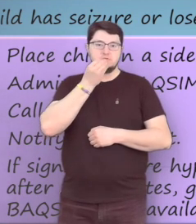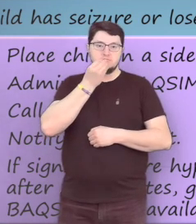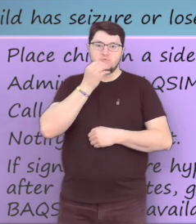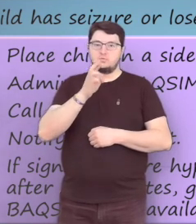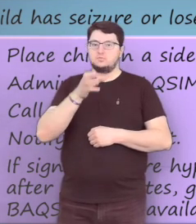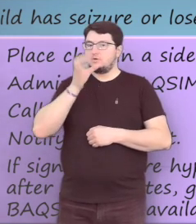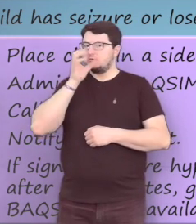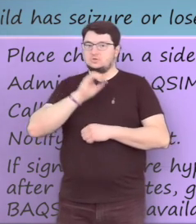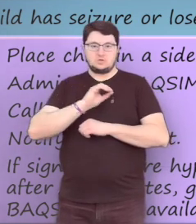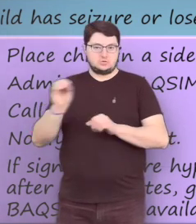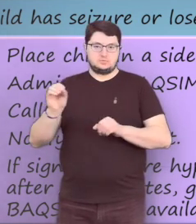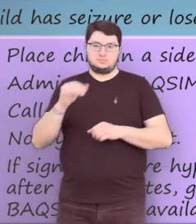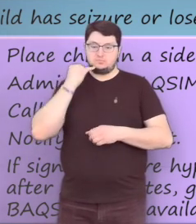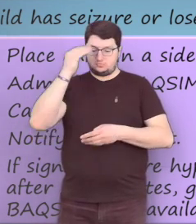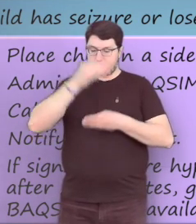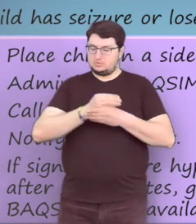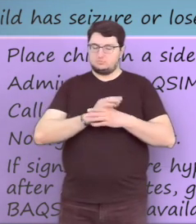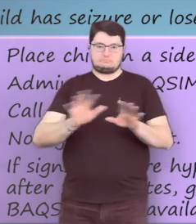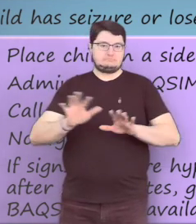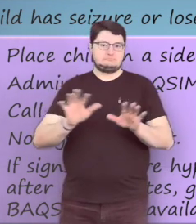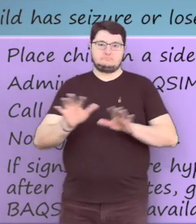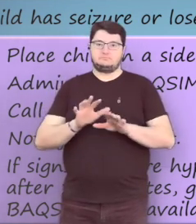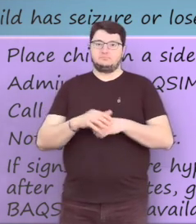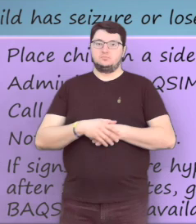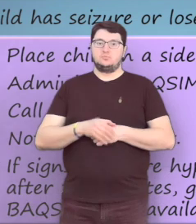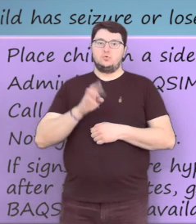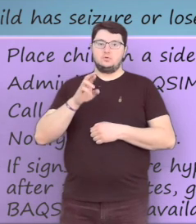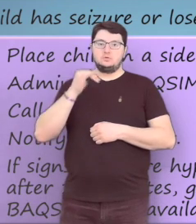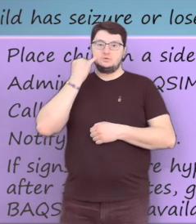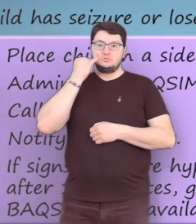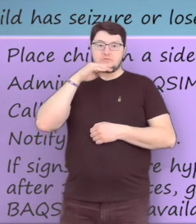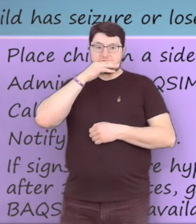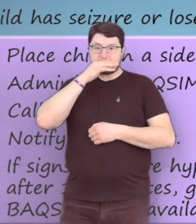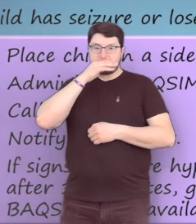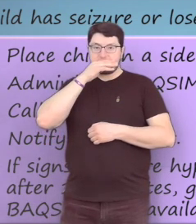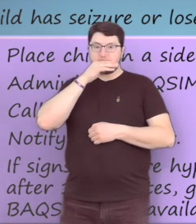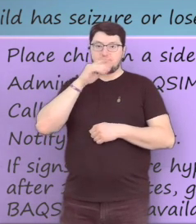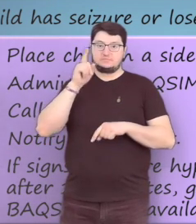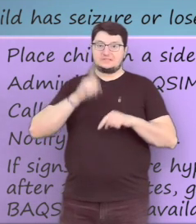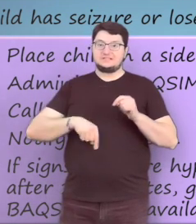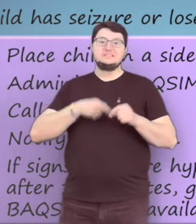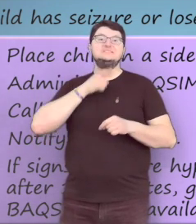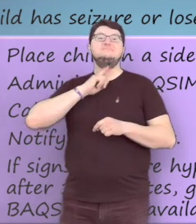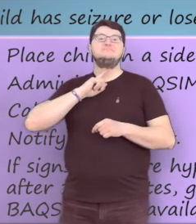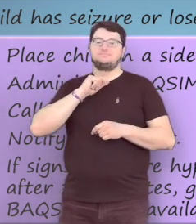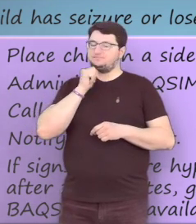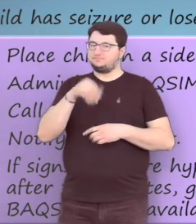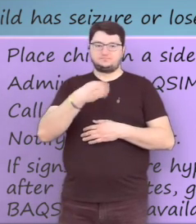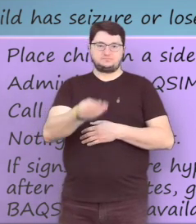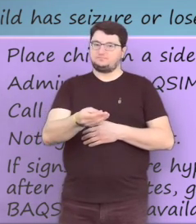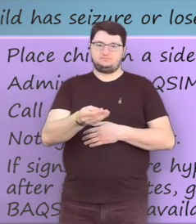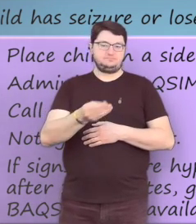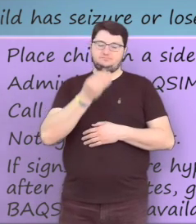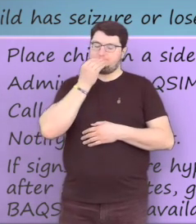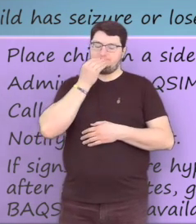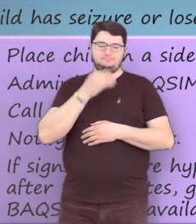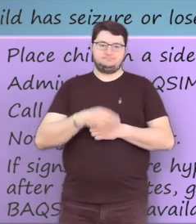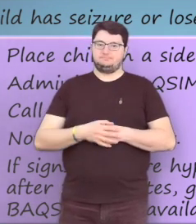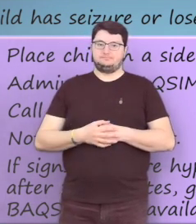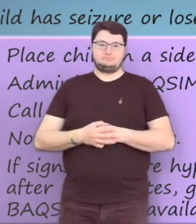Do not give food or fluid if the child is unconscious, having a seizure, or is unable to swallow.